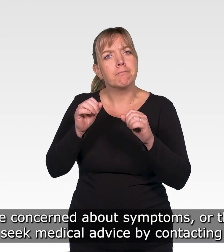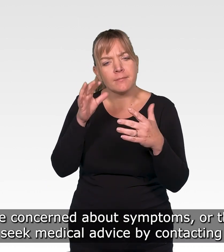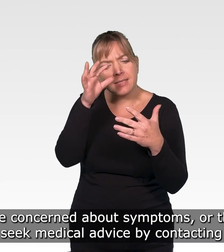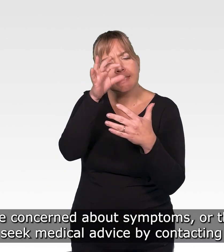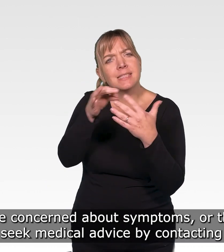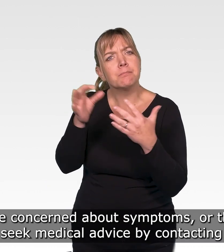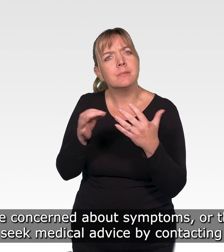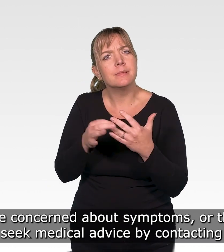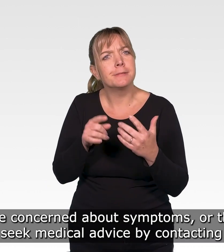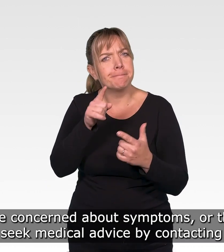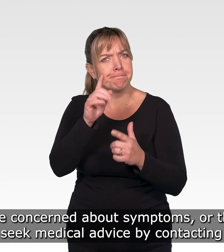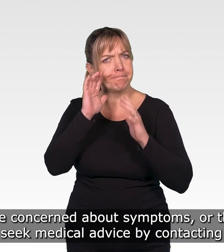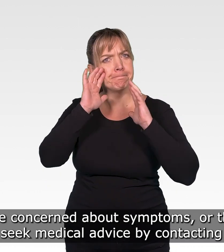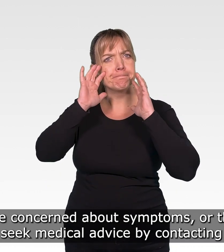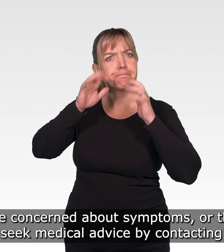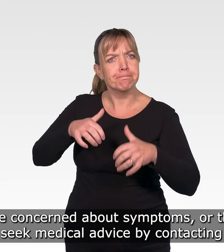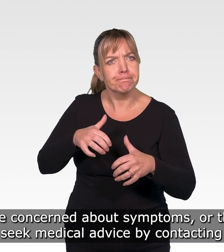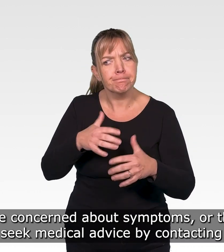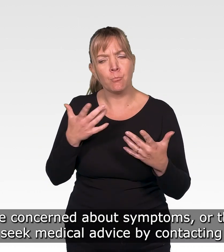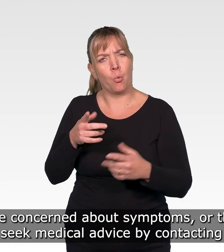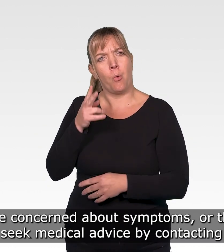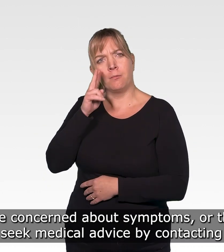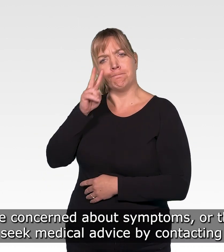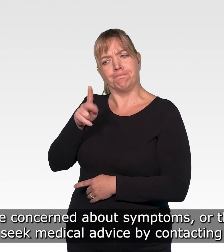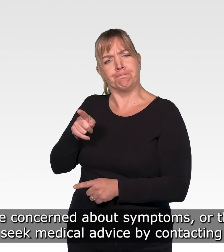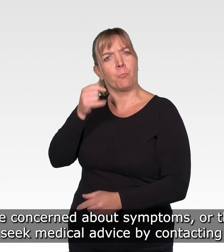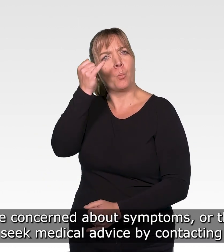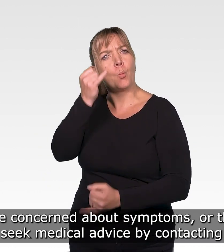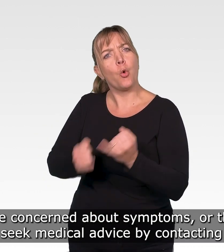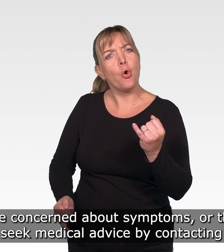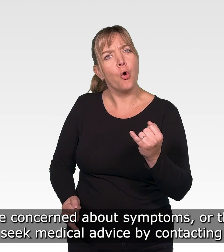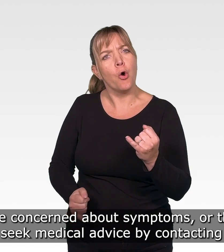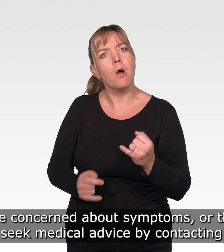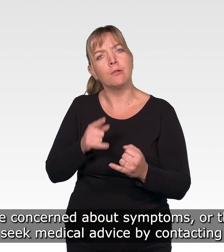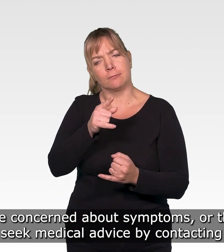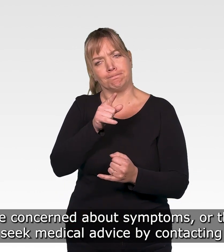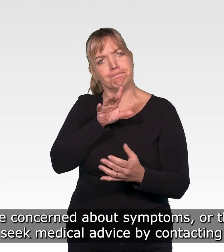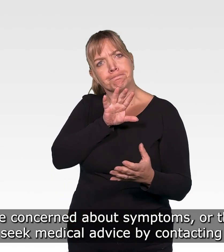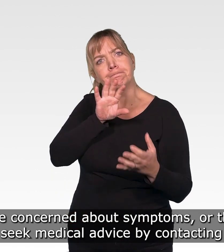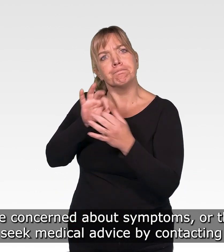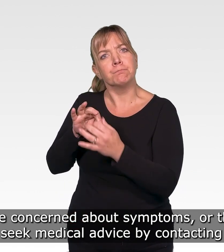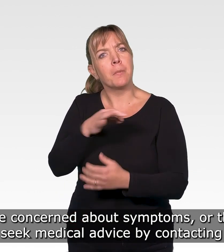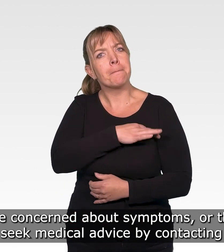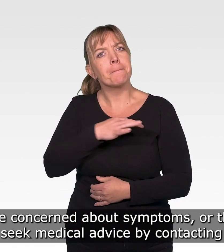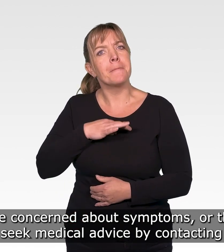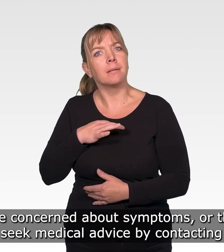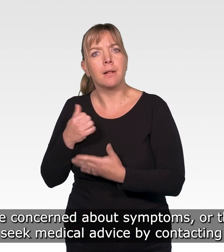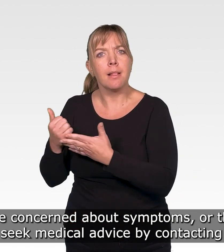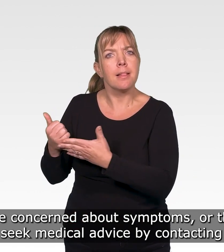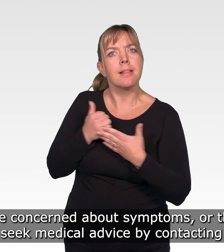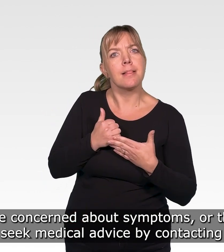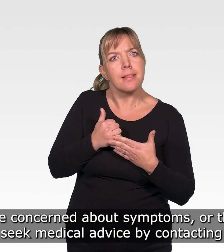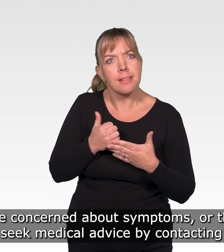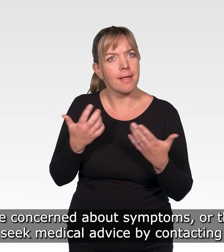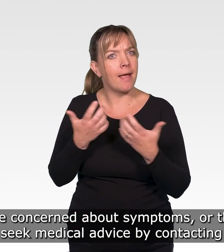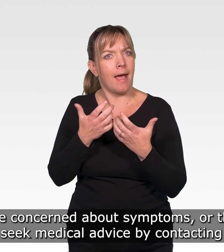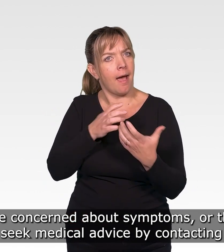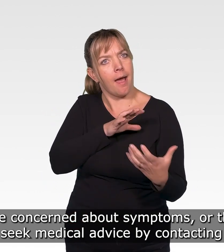If you are concerned about symptoms, or they are worsening, seek medical advice by contacting NHS 111.